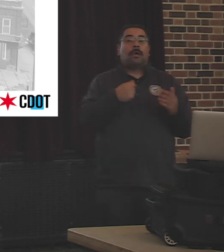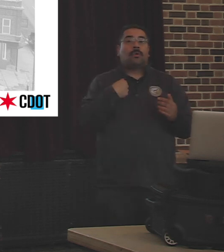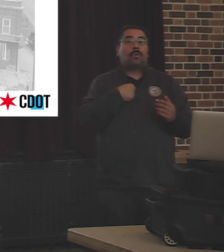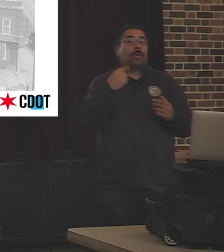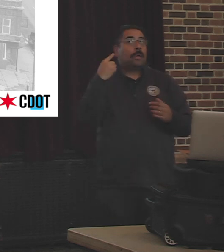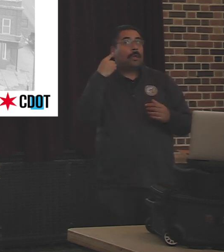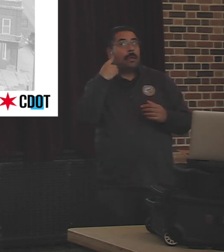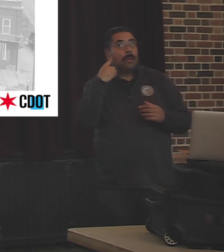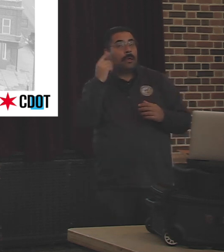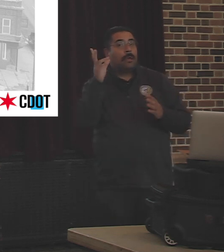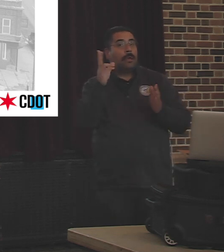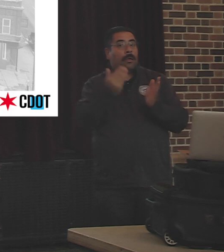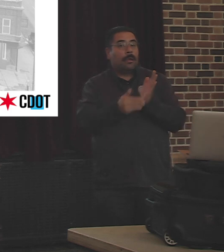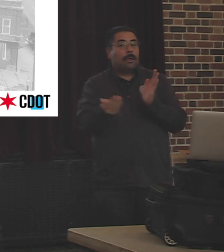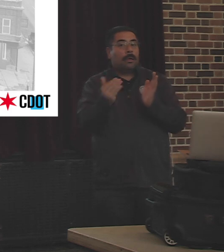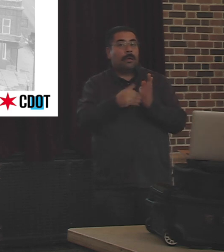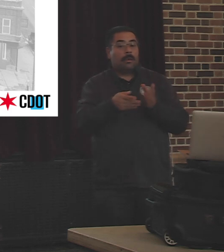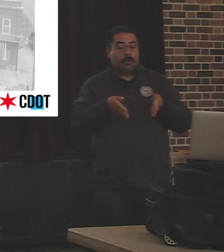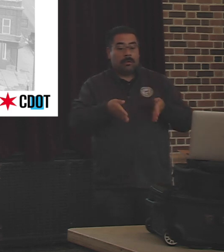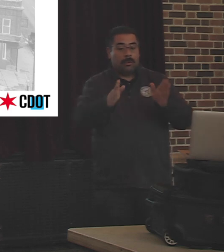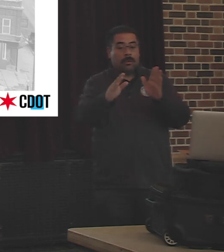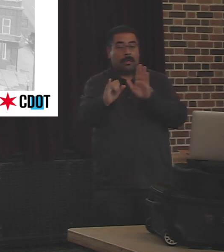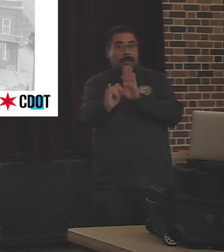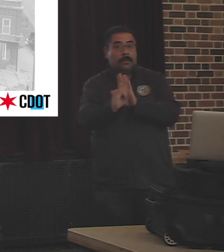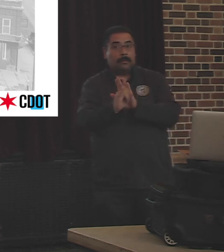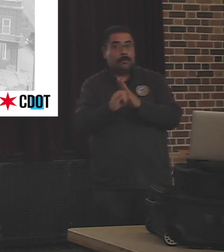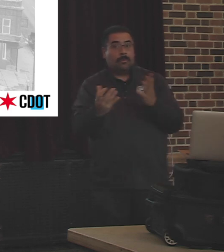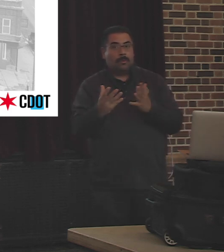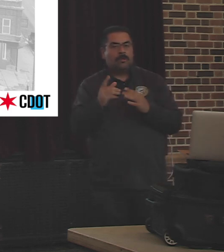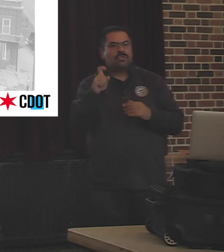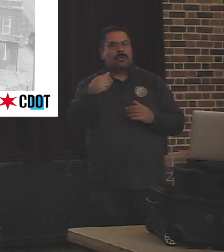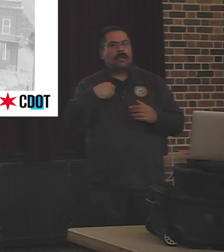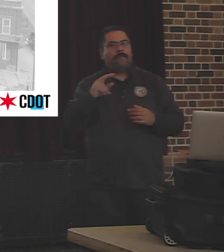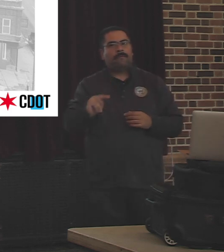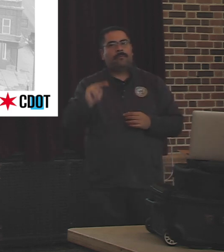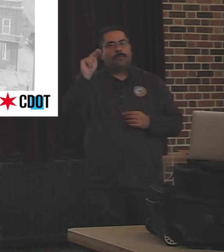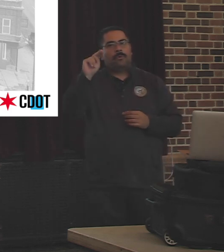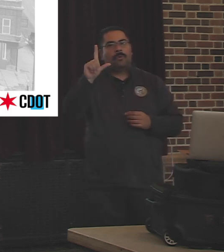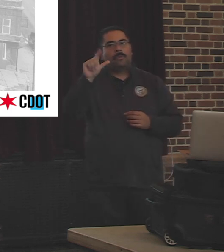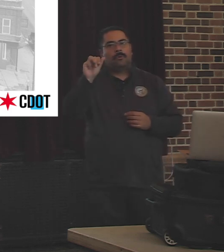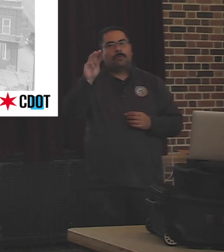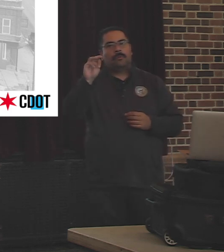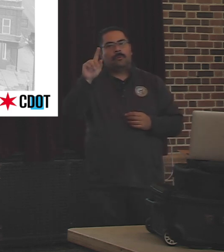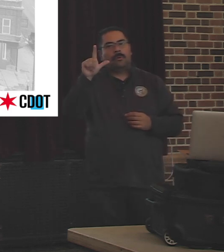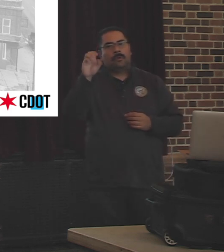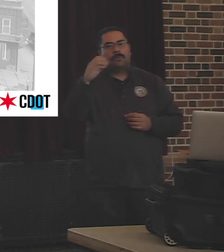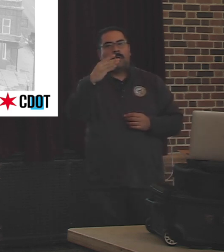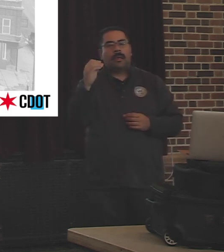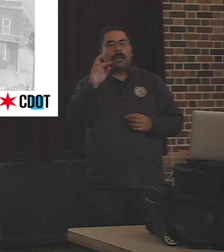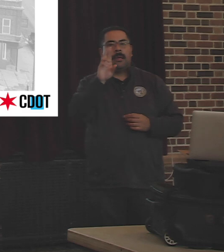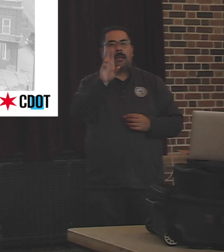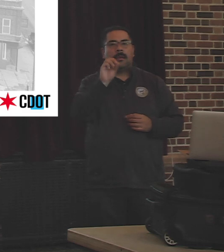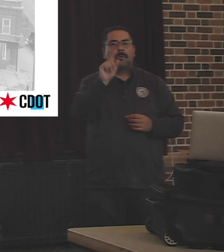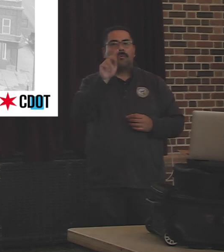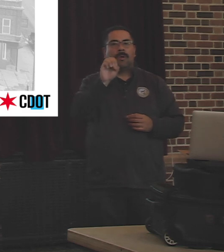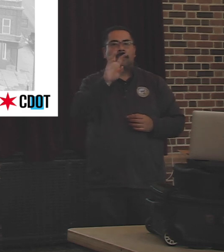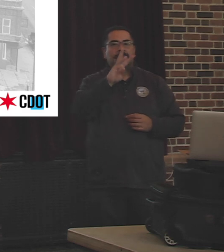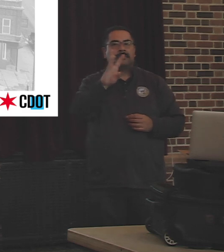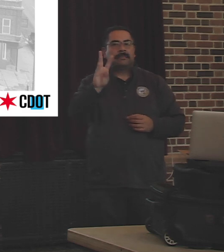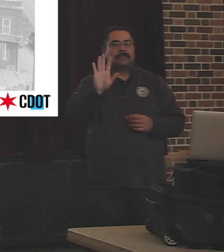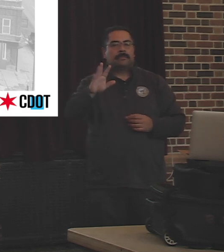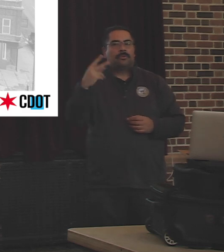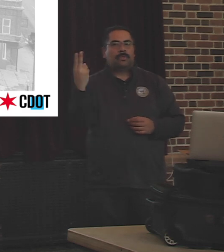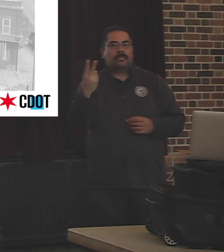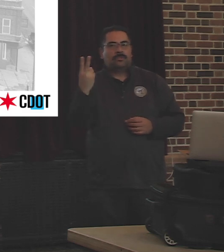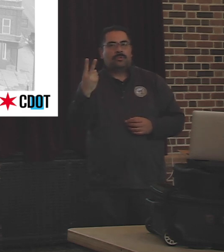the corridor identity was that we really should highlight North Lawndale and the Route 66 history